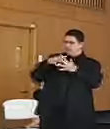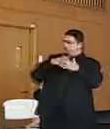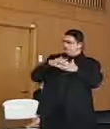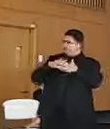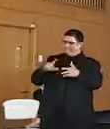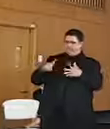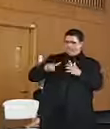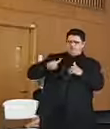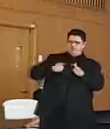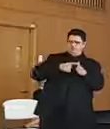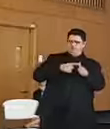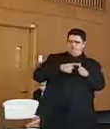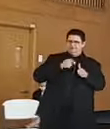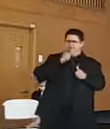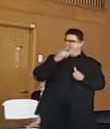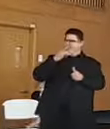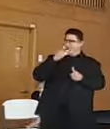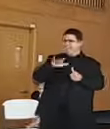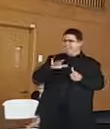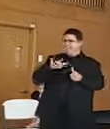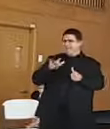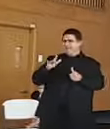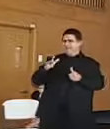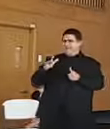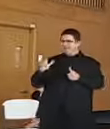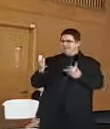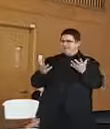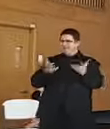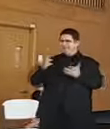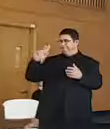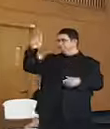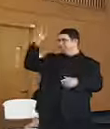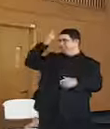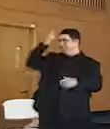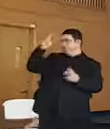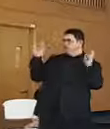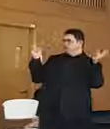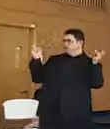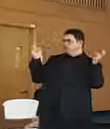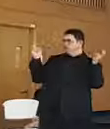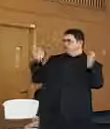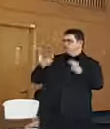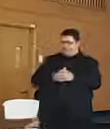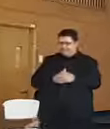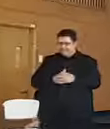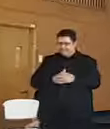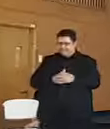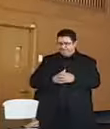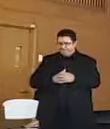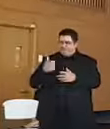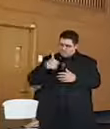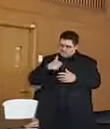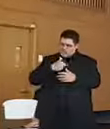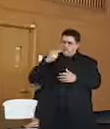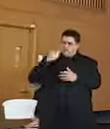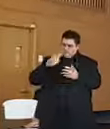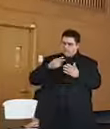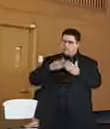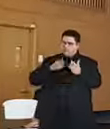was, unfortunately, a partisan issue. And as we have seen wider